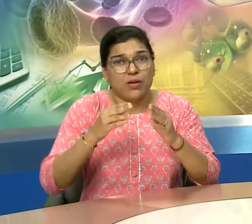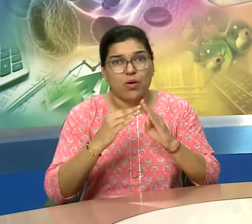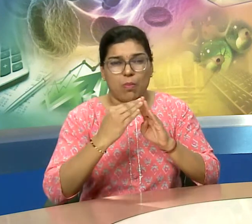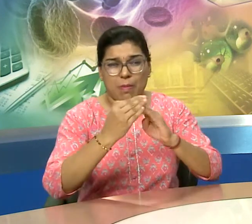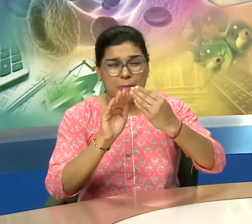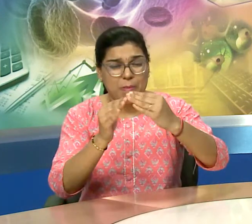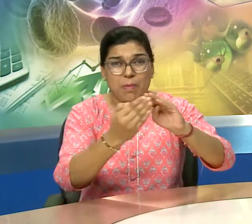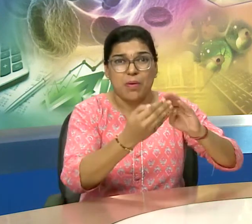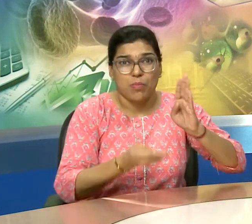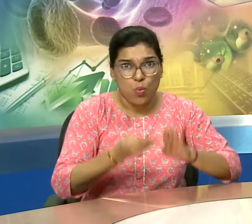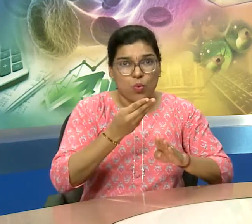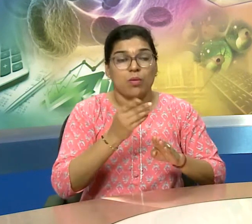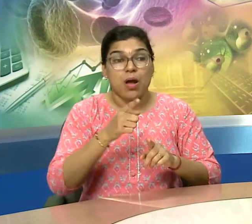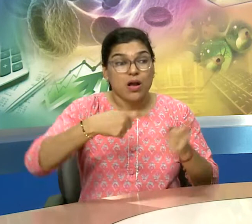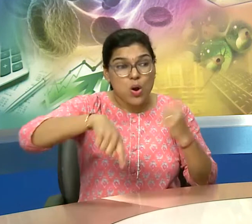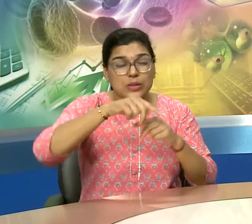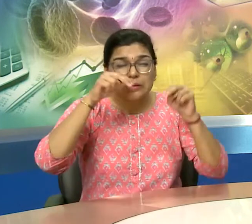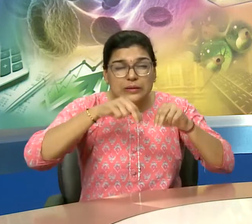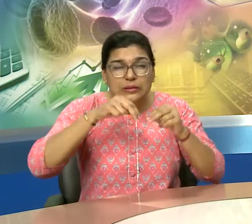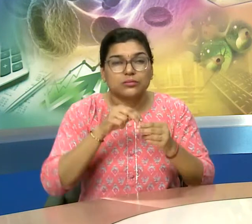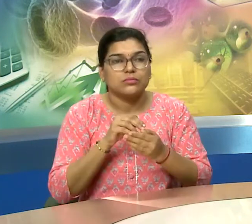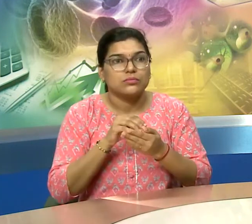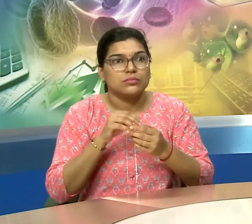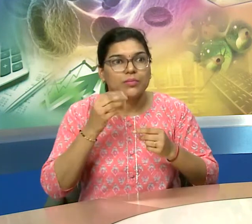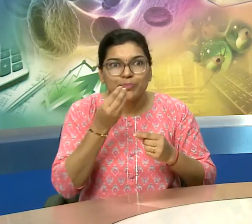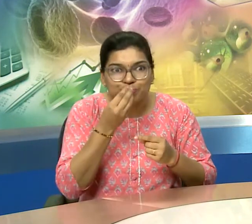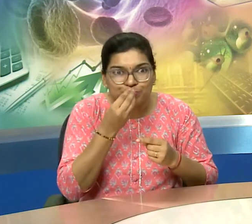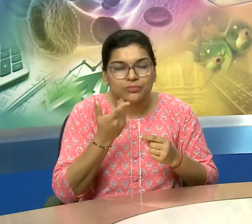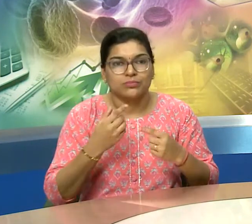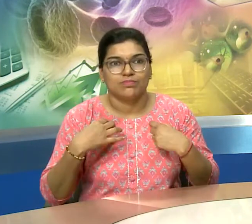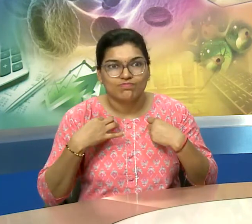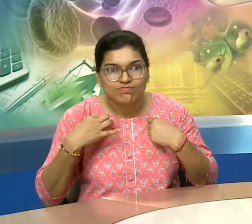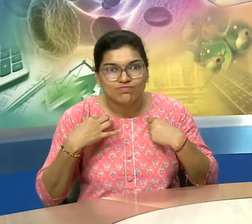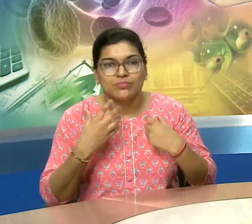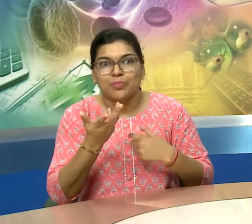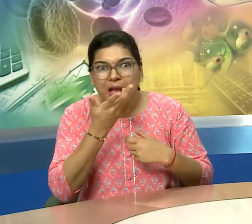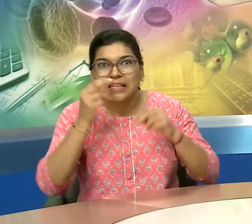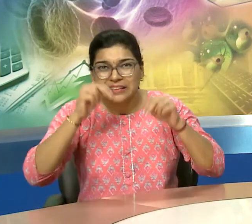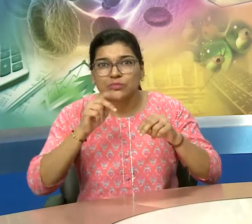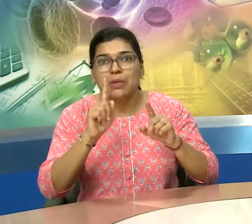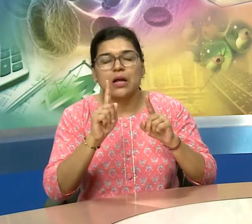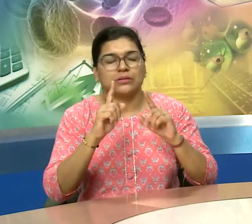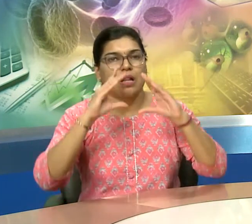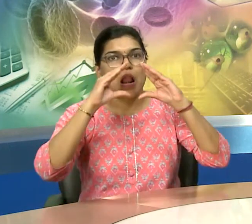formation, which lacks basic amenities like food,